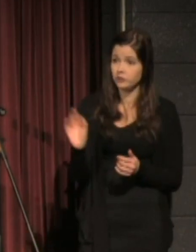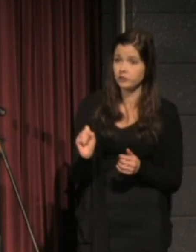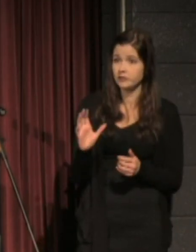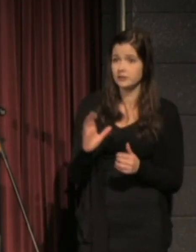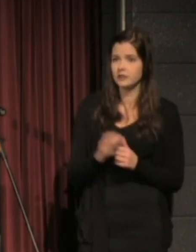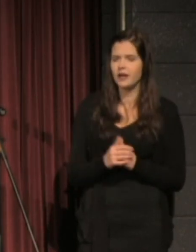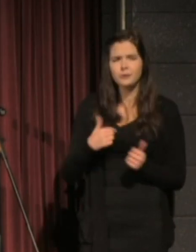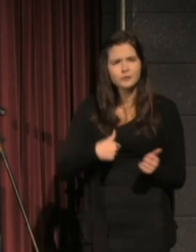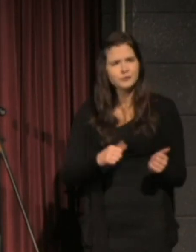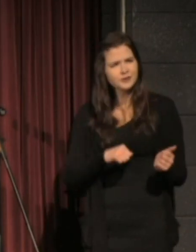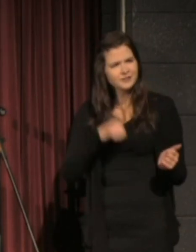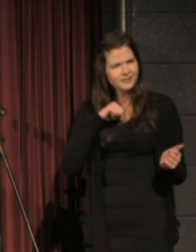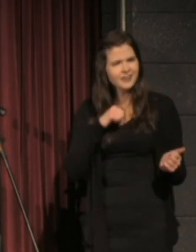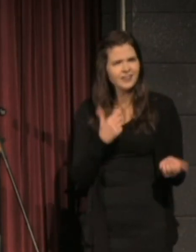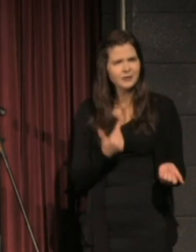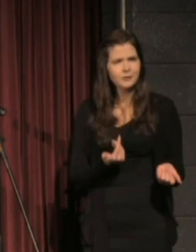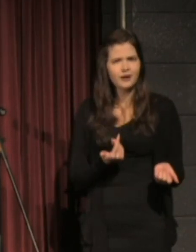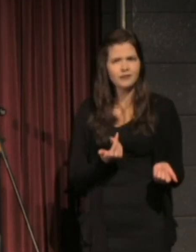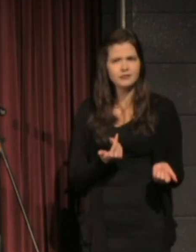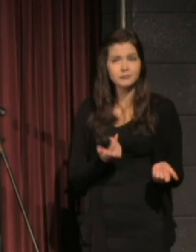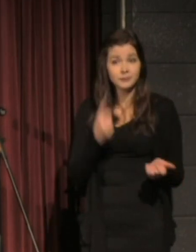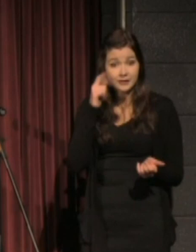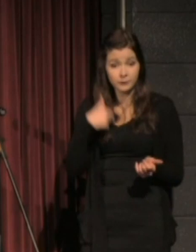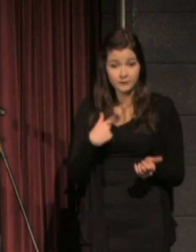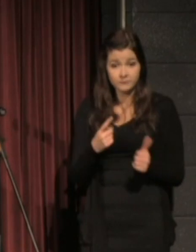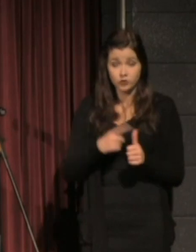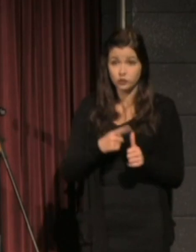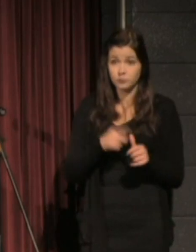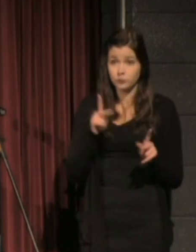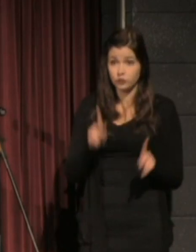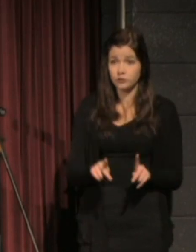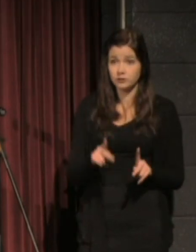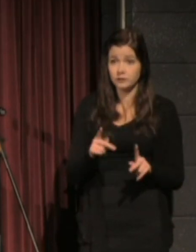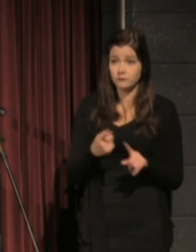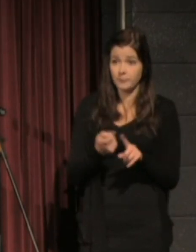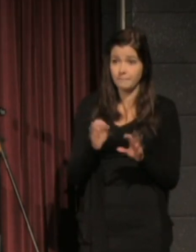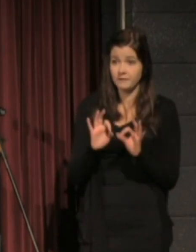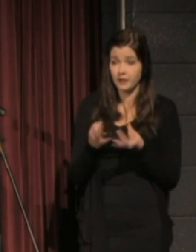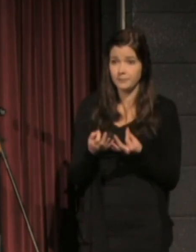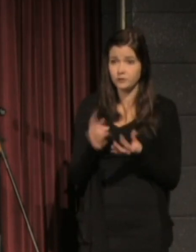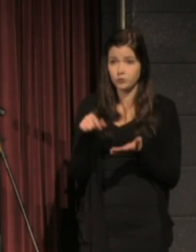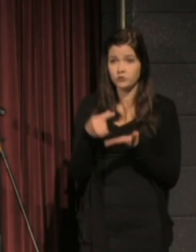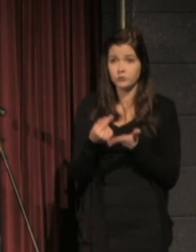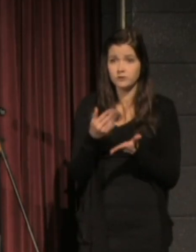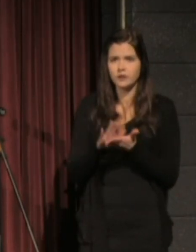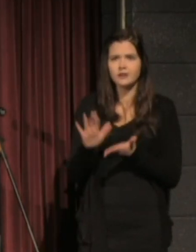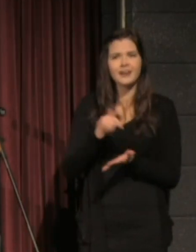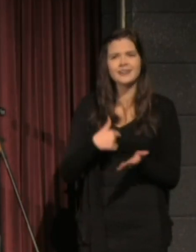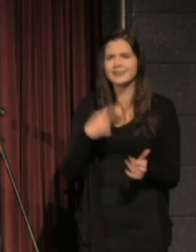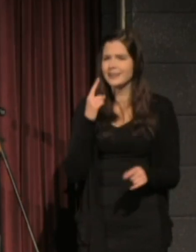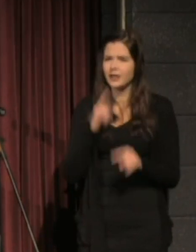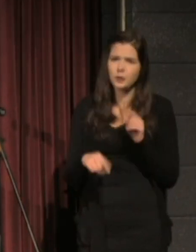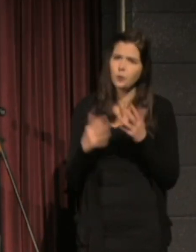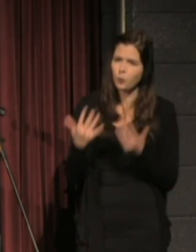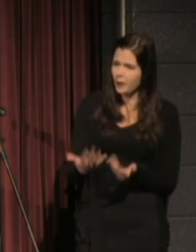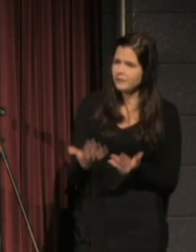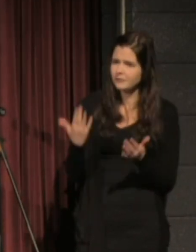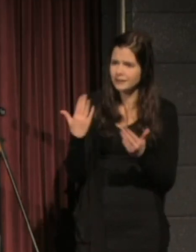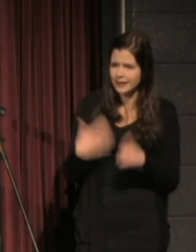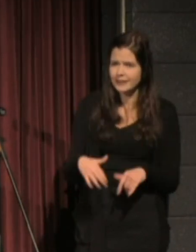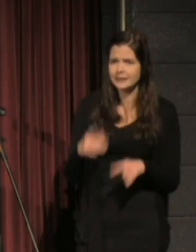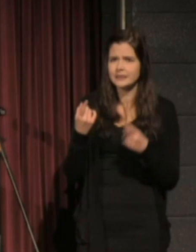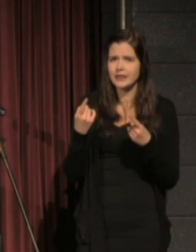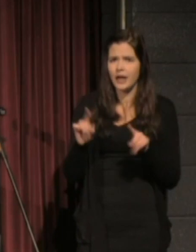so proud because I was the first person from my family to graduate from college. And I couldn't wait for the next phase of my